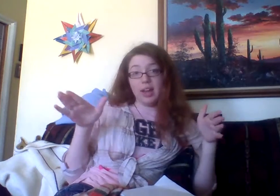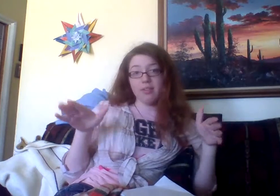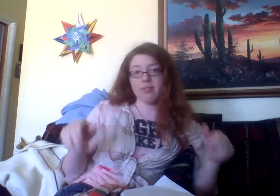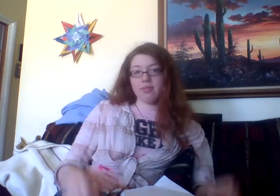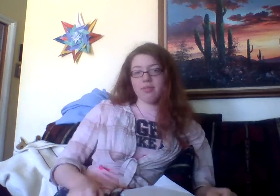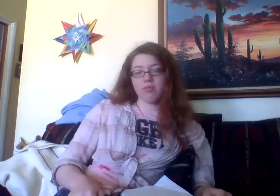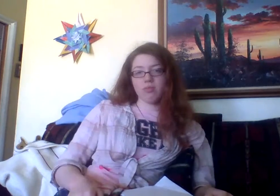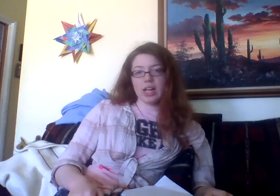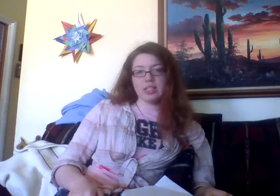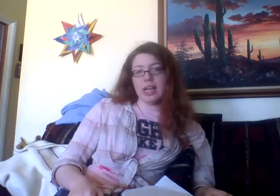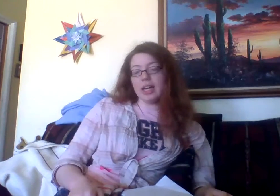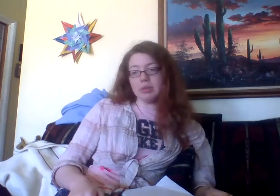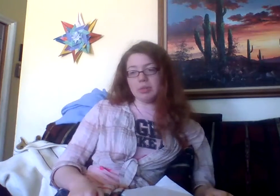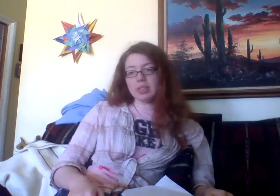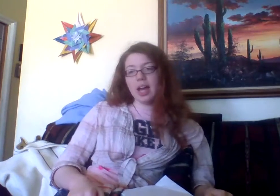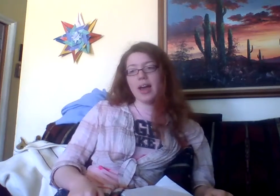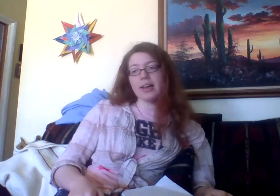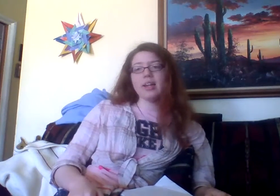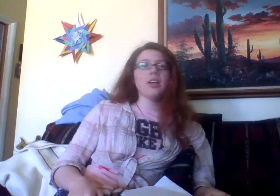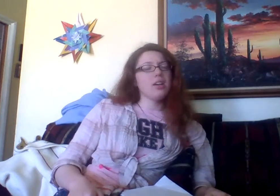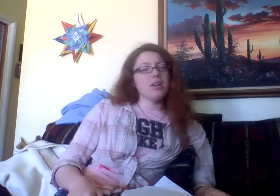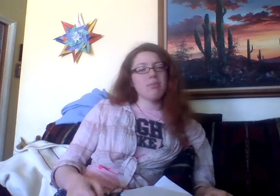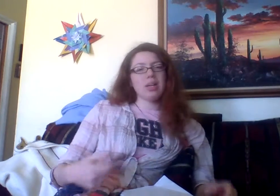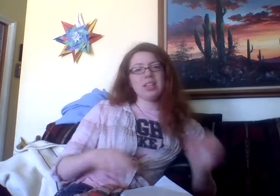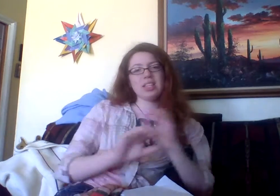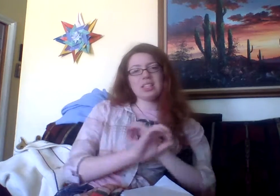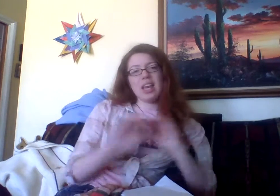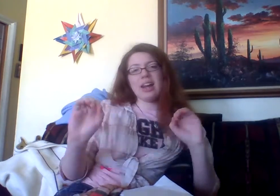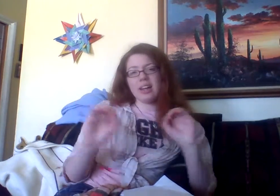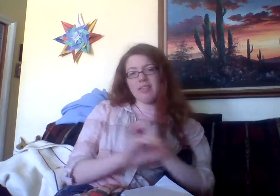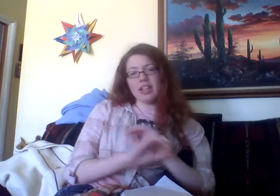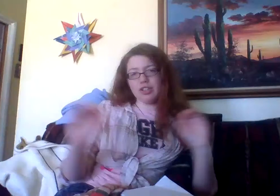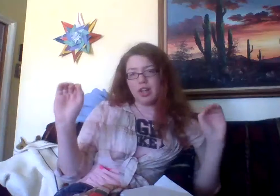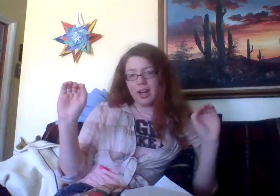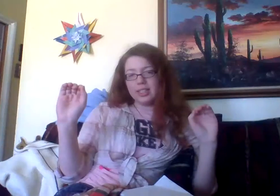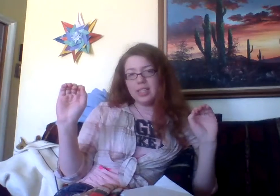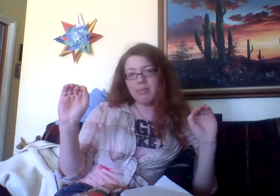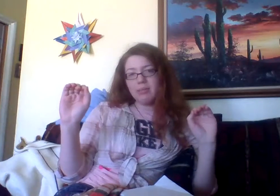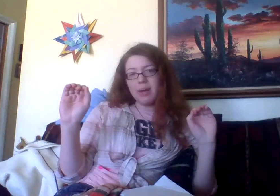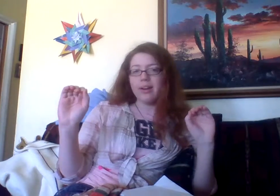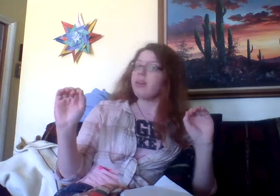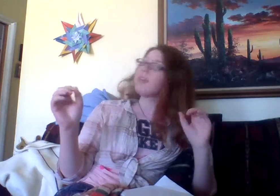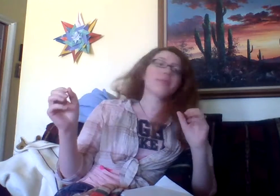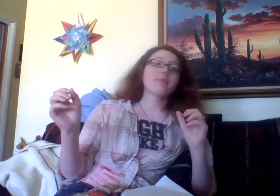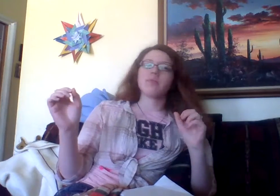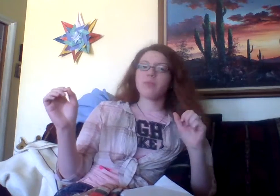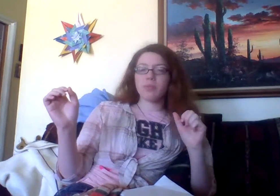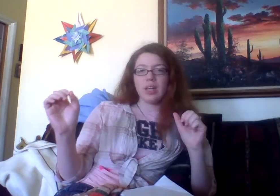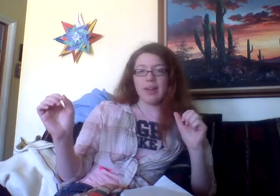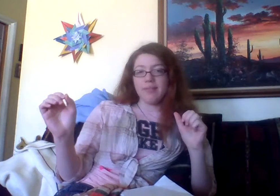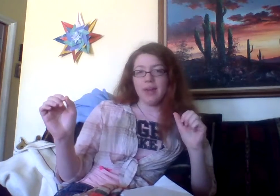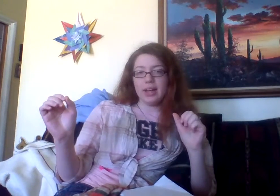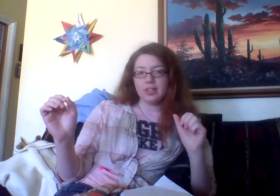have. That's the actual sign, but this kind of conveys your concept better and